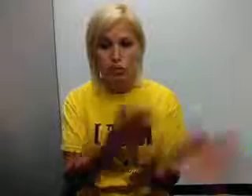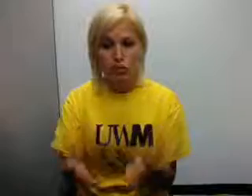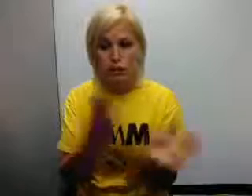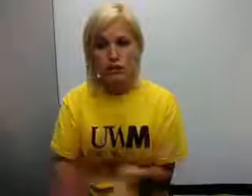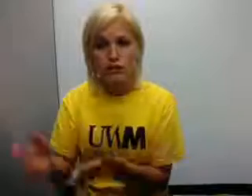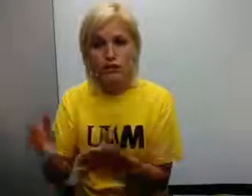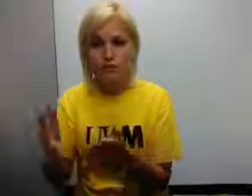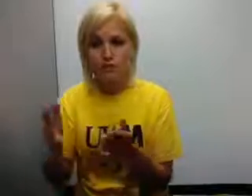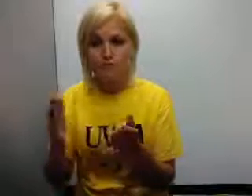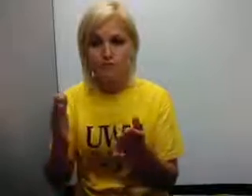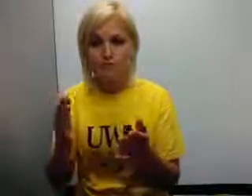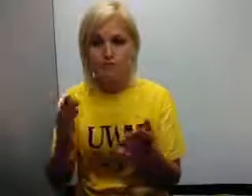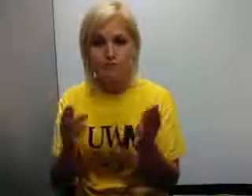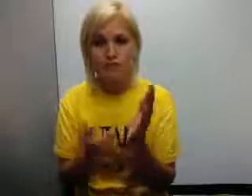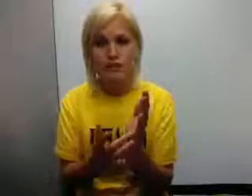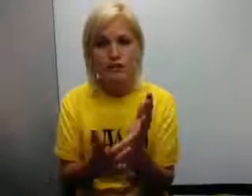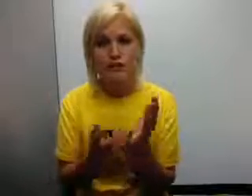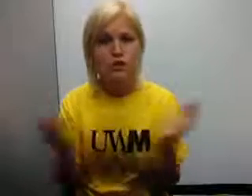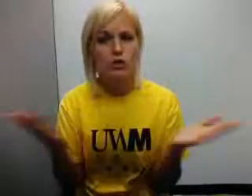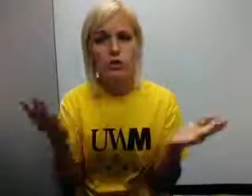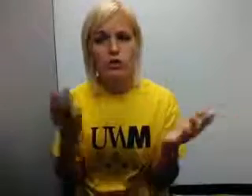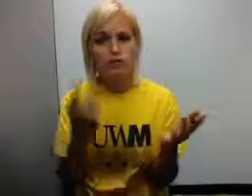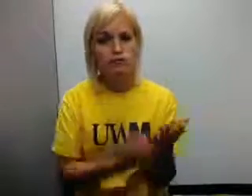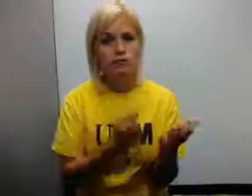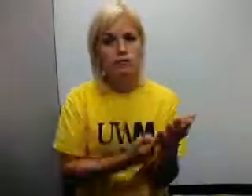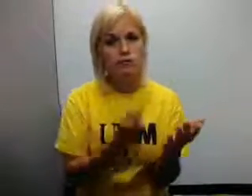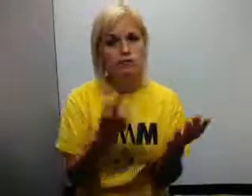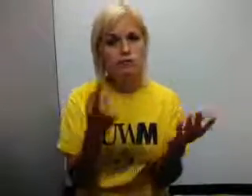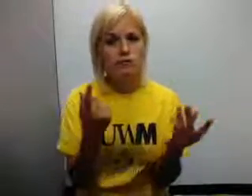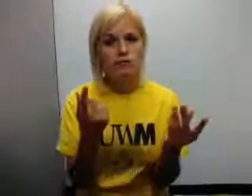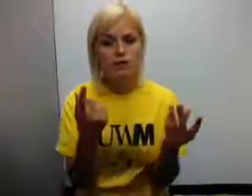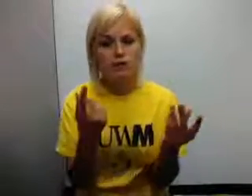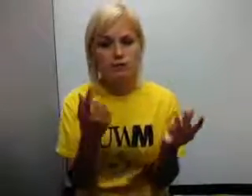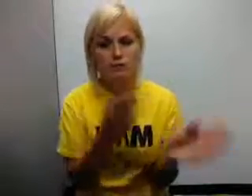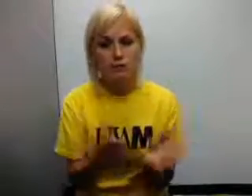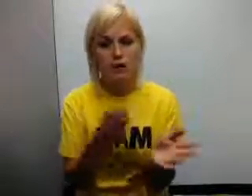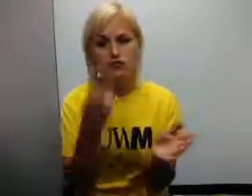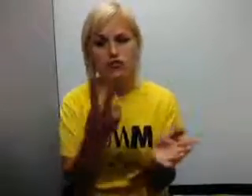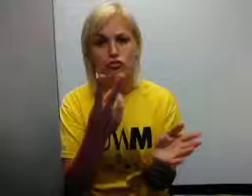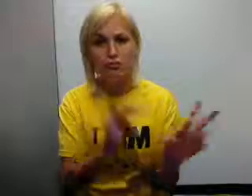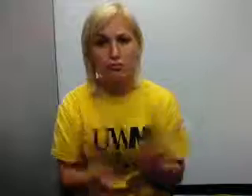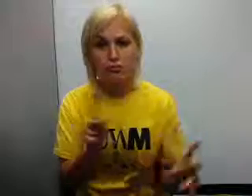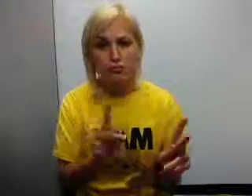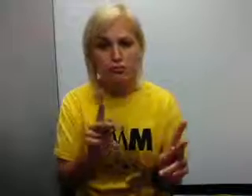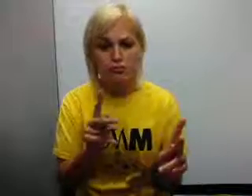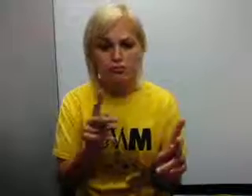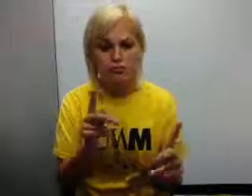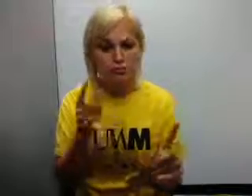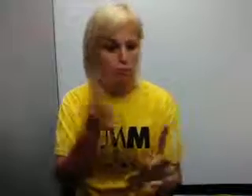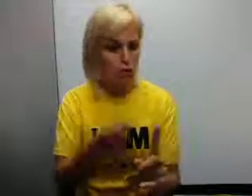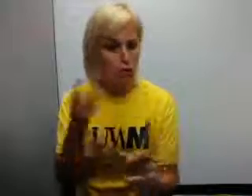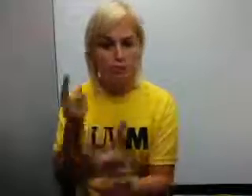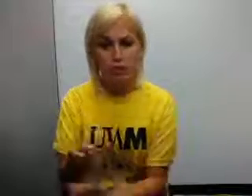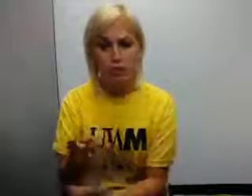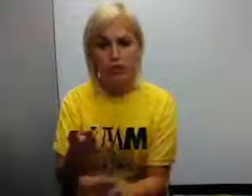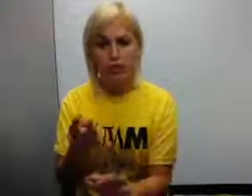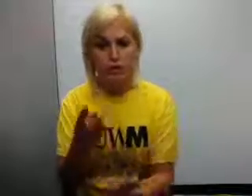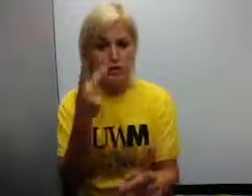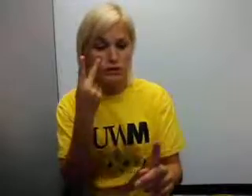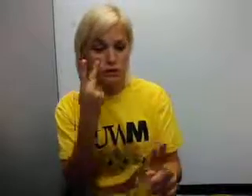contrast. Sometimes they deal with, say, two people, point by point. They look at their heights first,